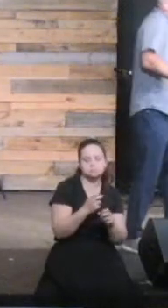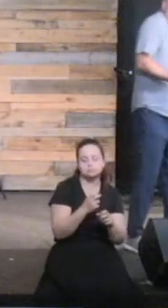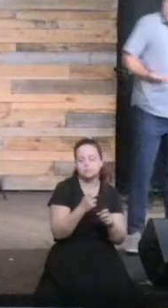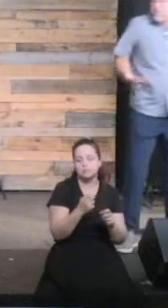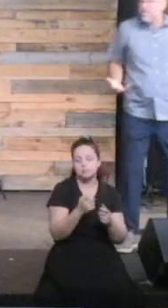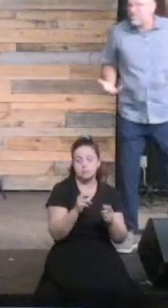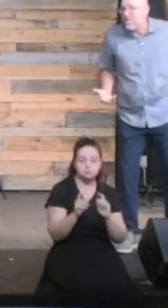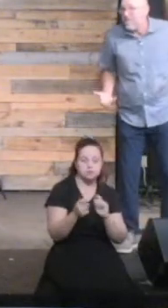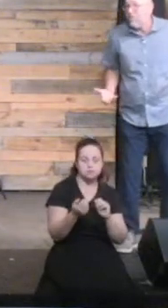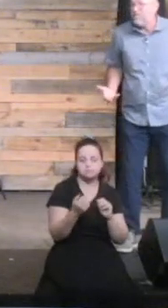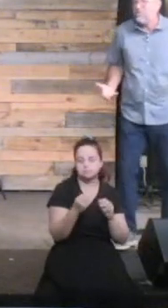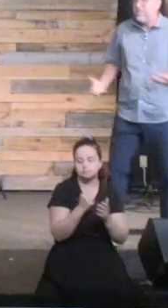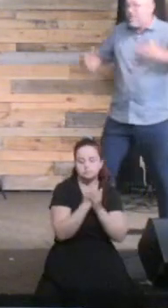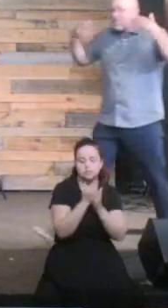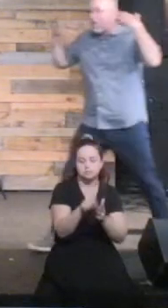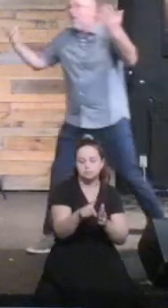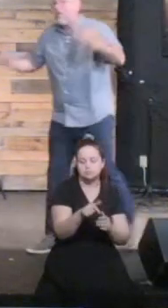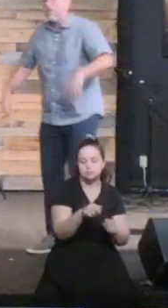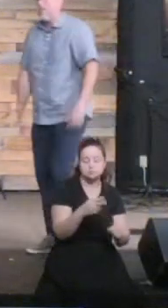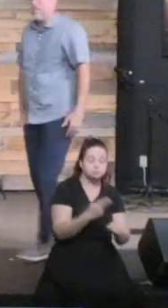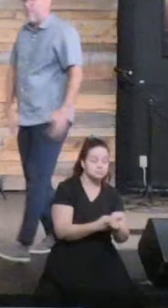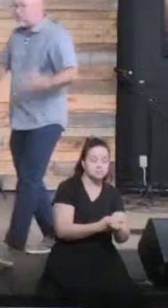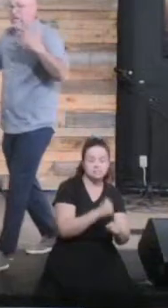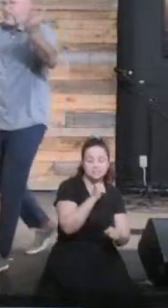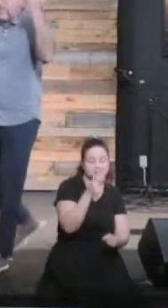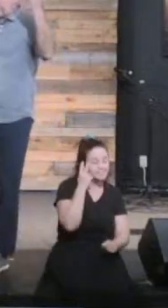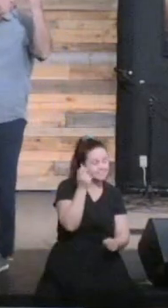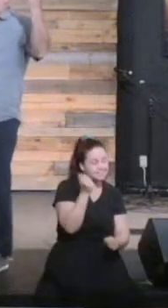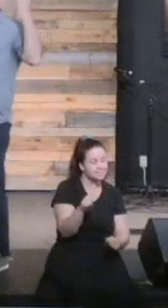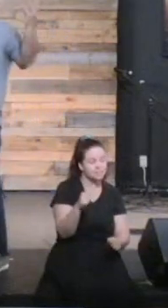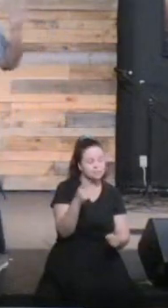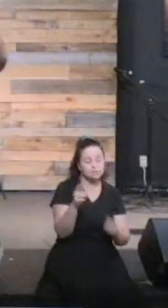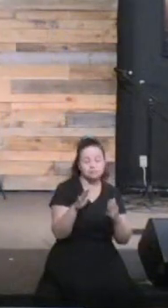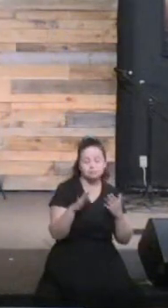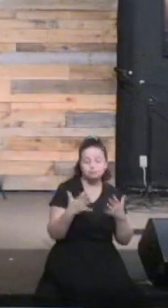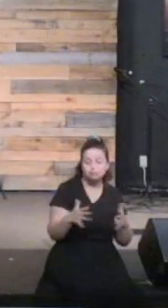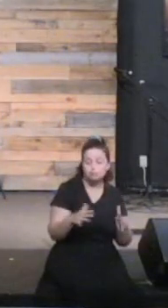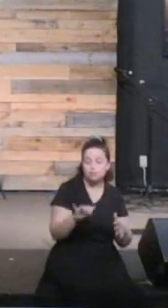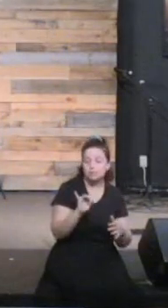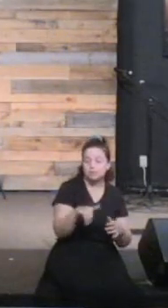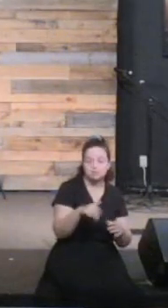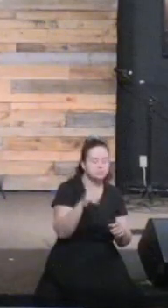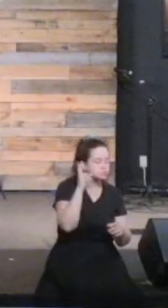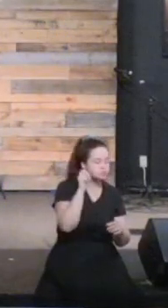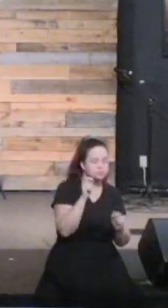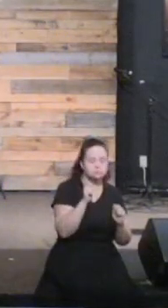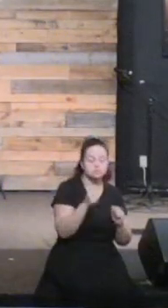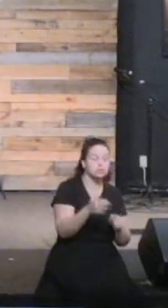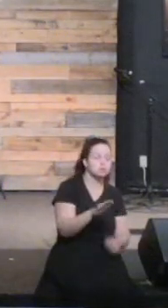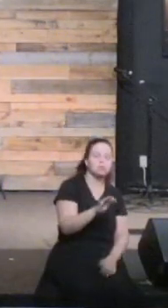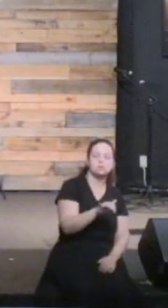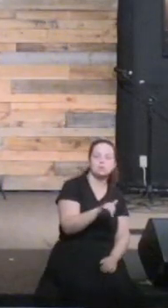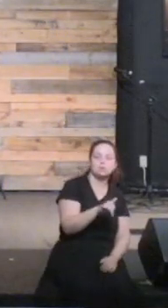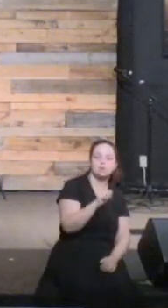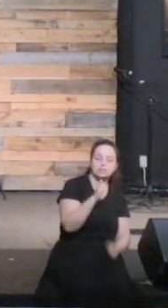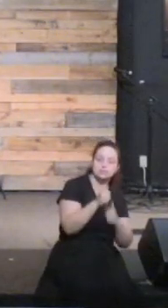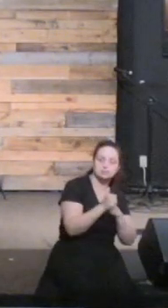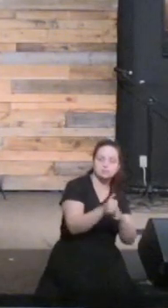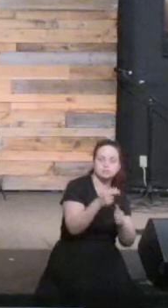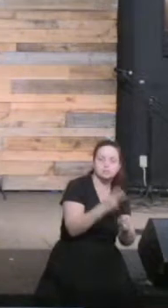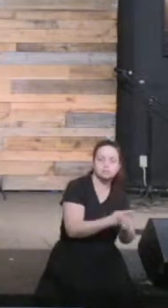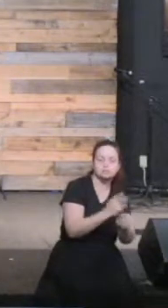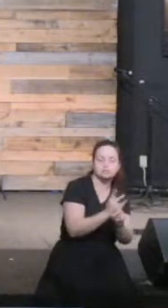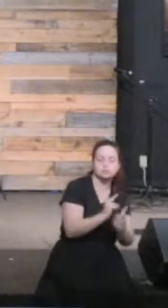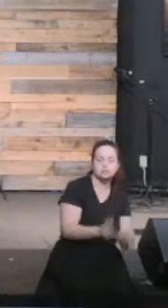one they didn't the Sheep didn't see anyone do it they just heard that's what oh is that what the shepherd does that's what I should do that's what made them